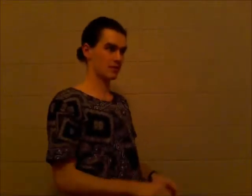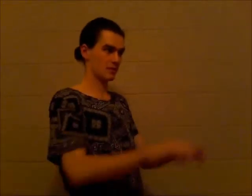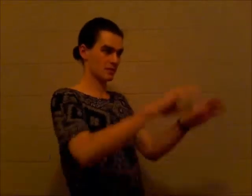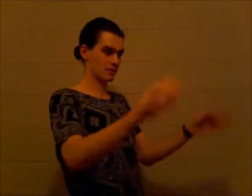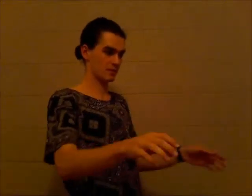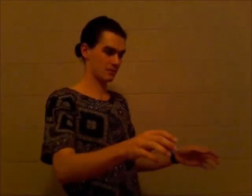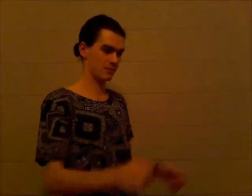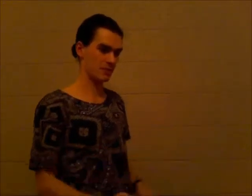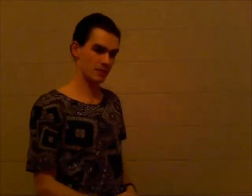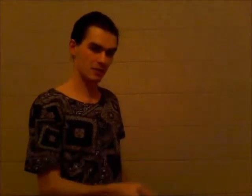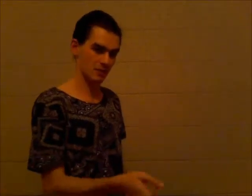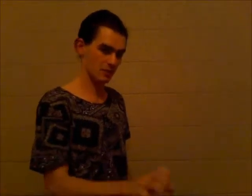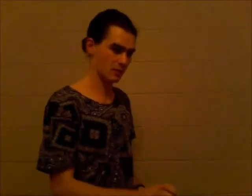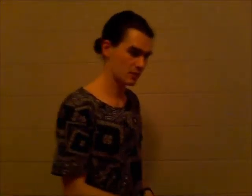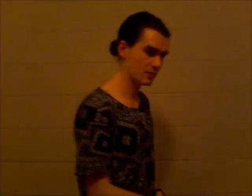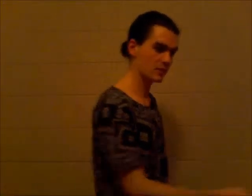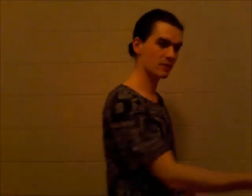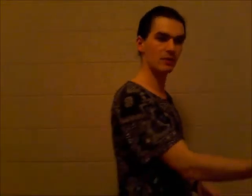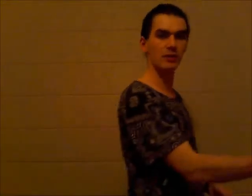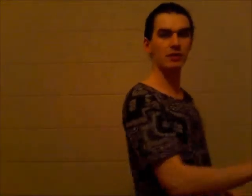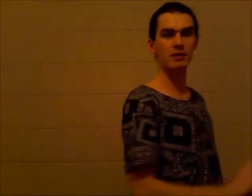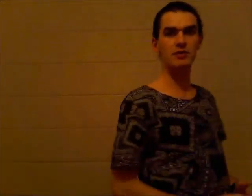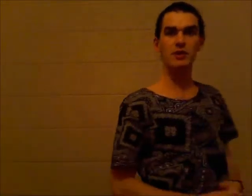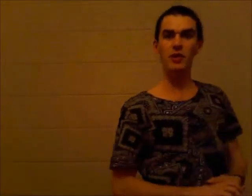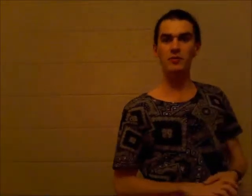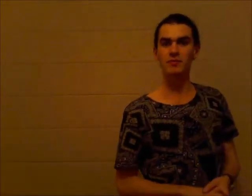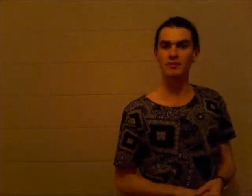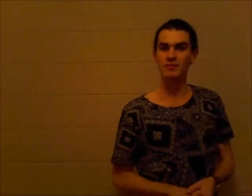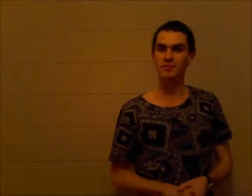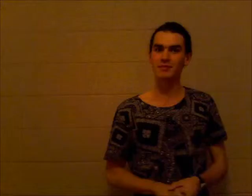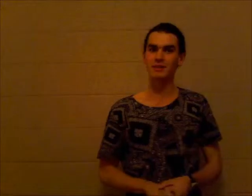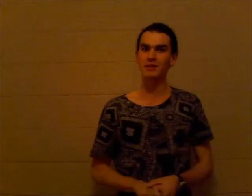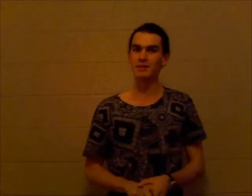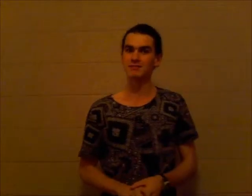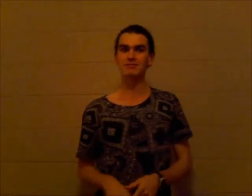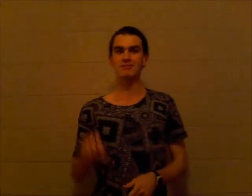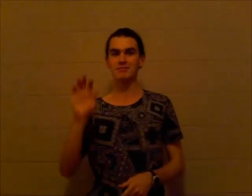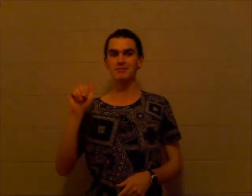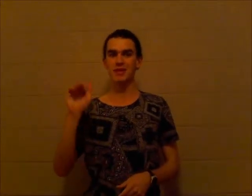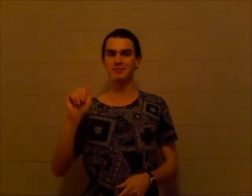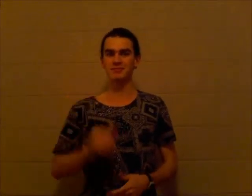to go home. But